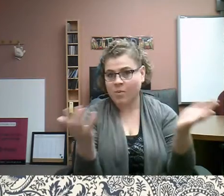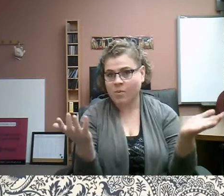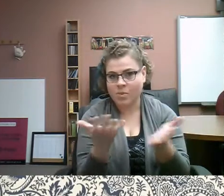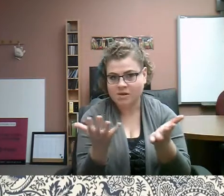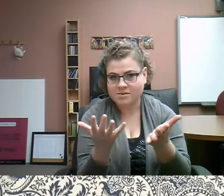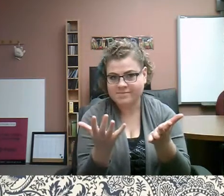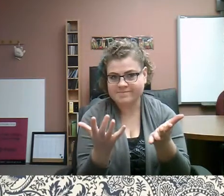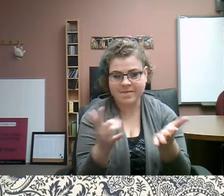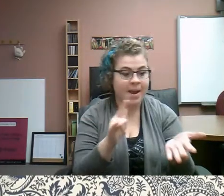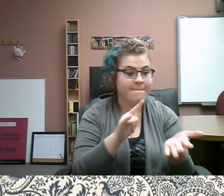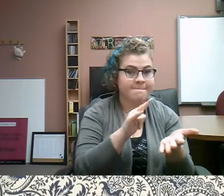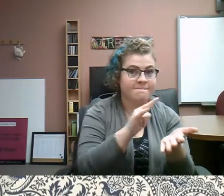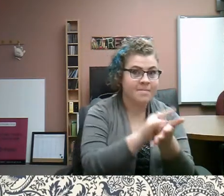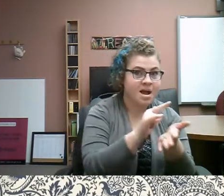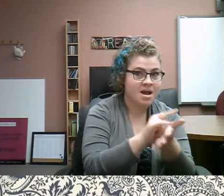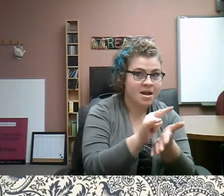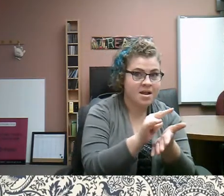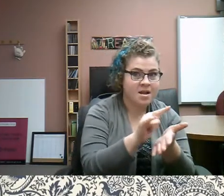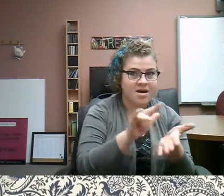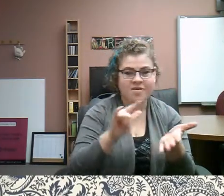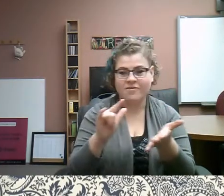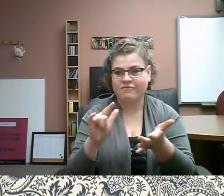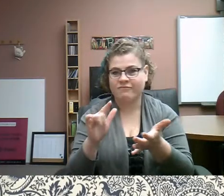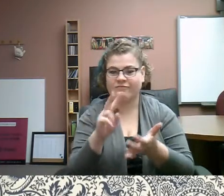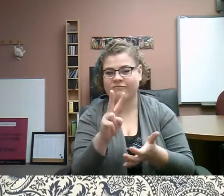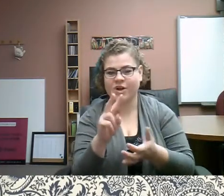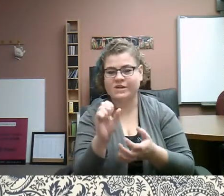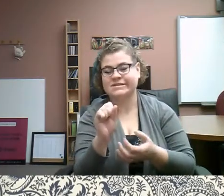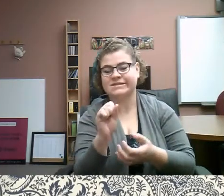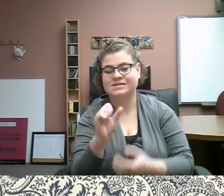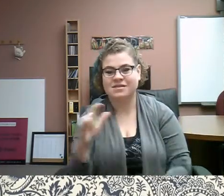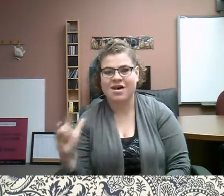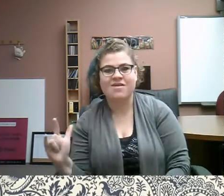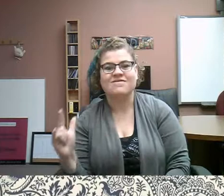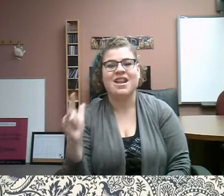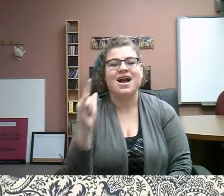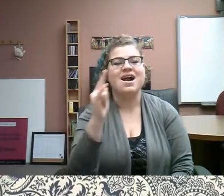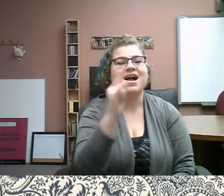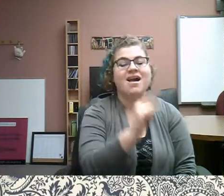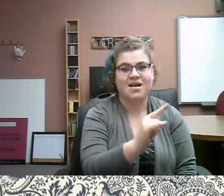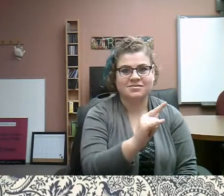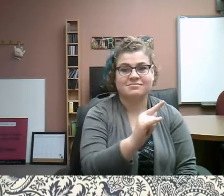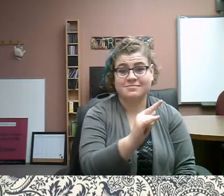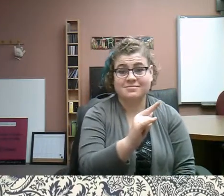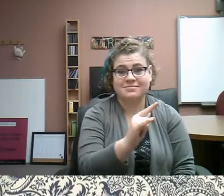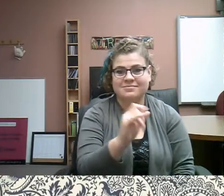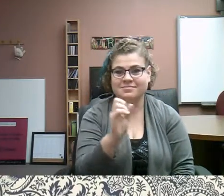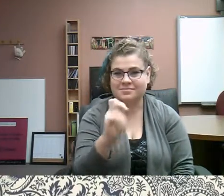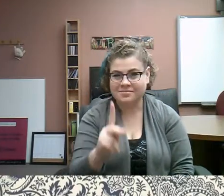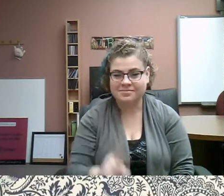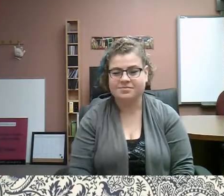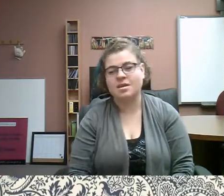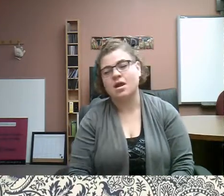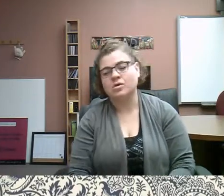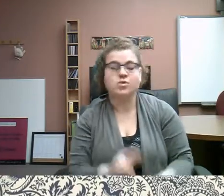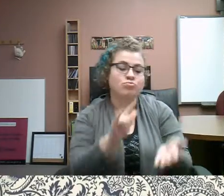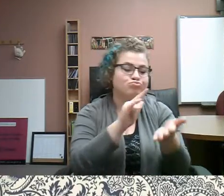Okay, so another example is plane versus fly.